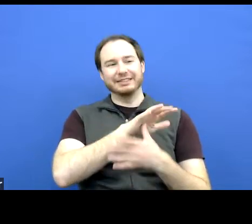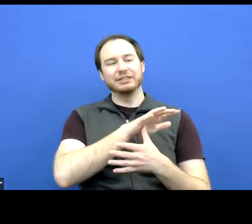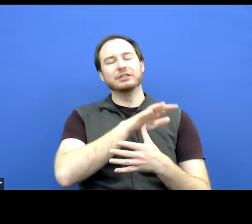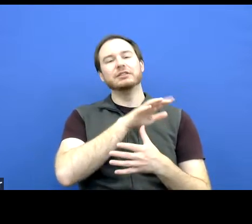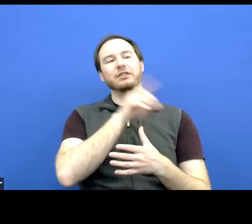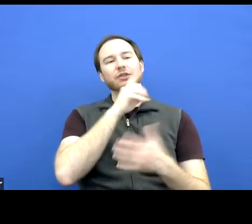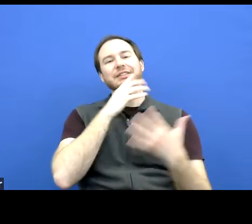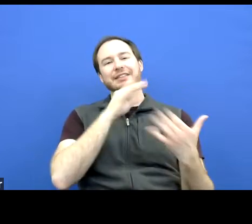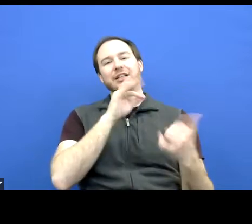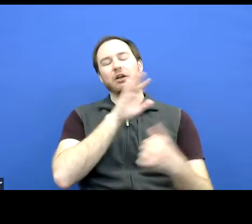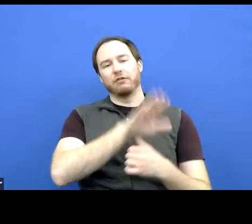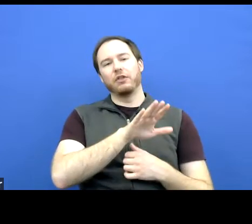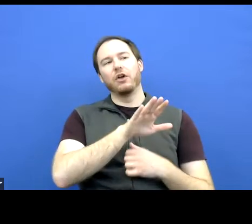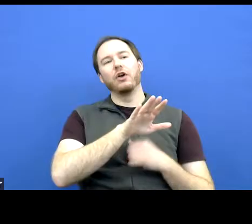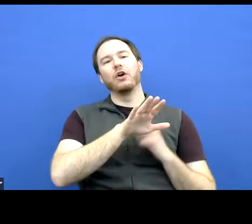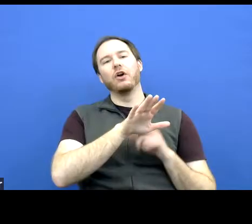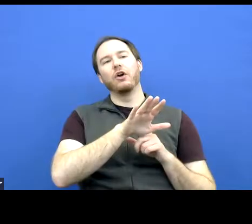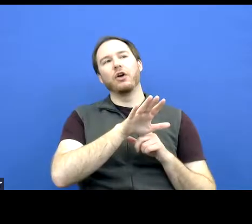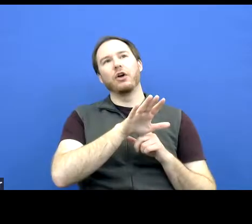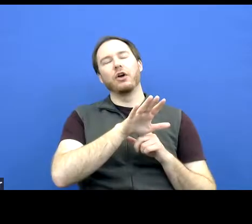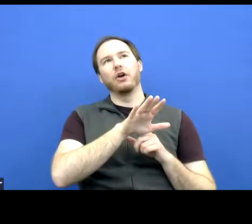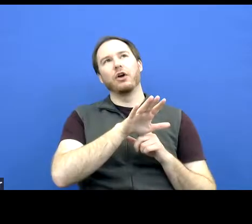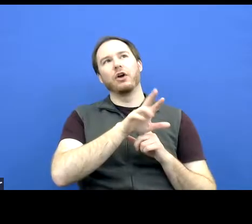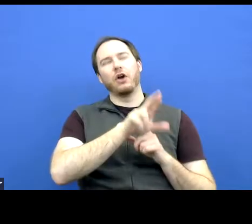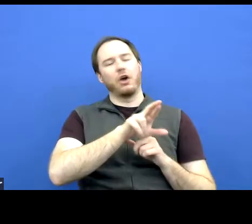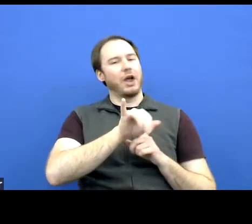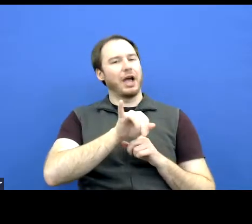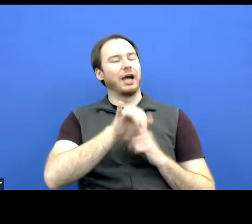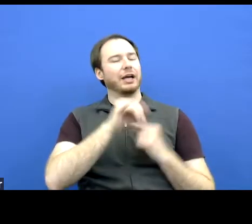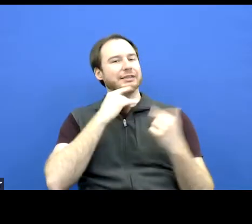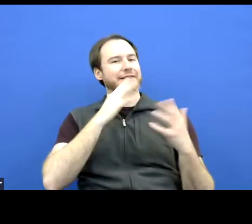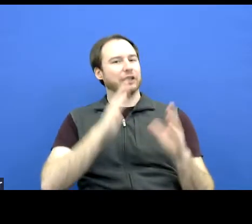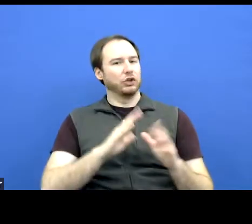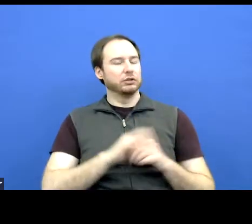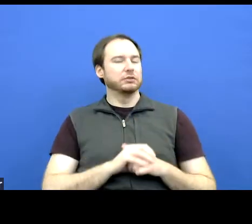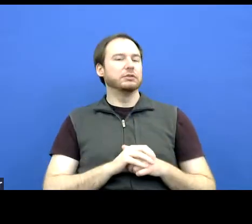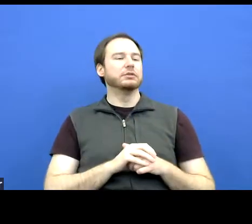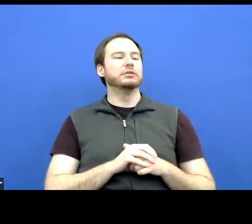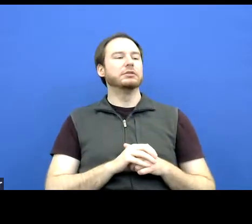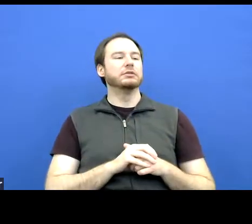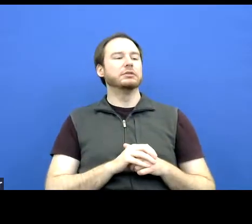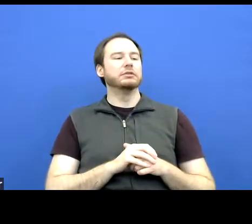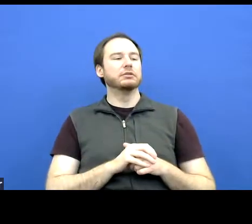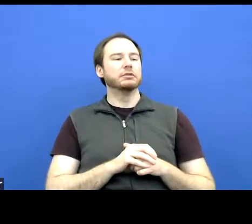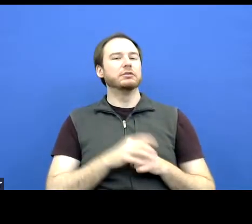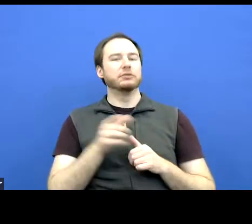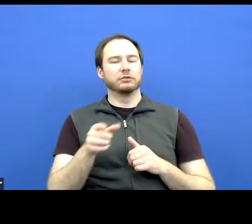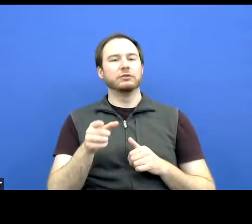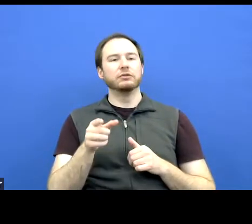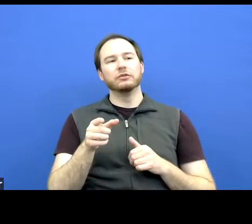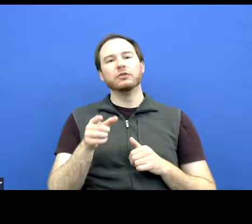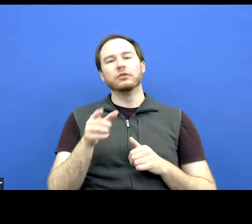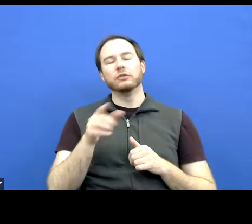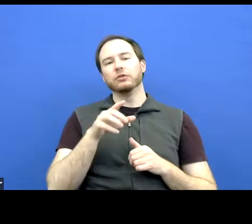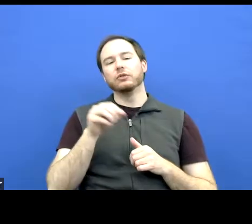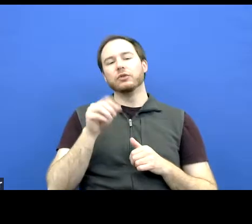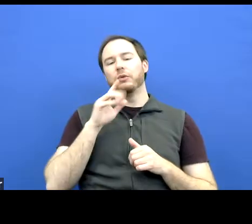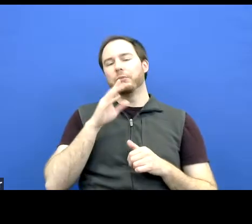singer of the RH. He was a member of the RH Singers. He also Tri-M Music